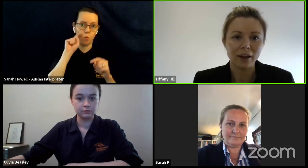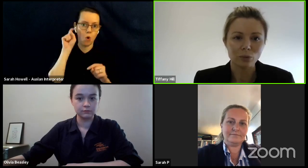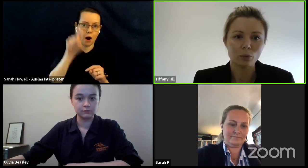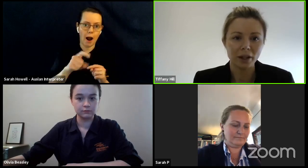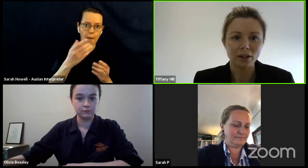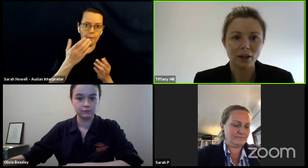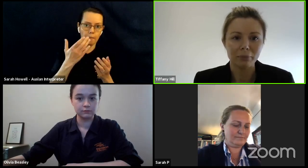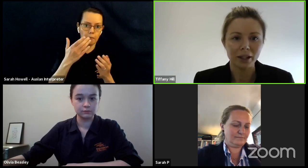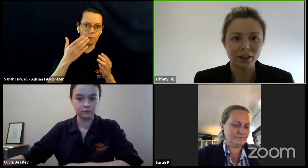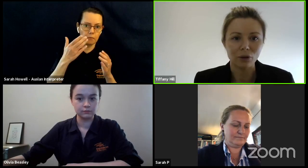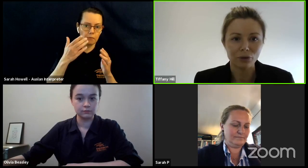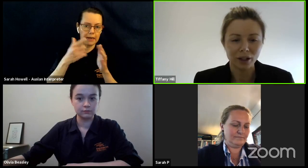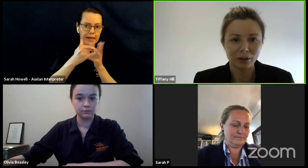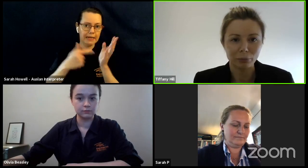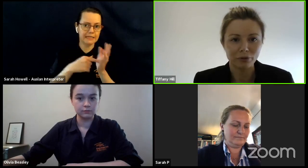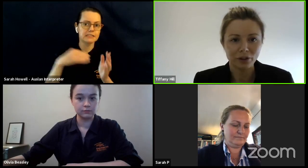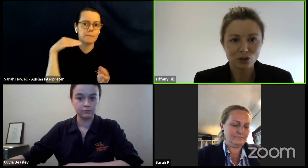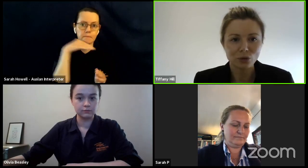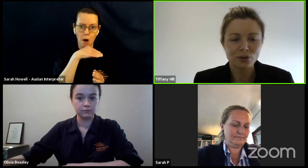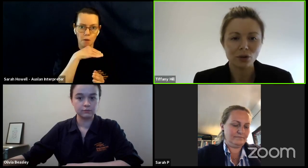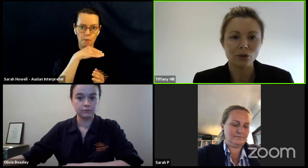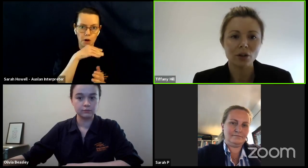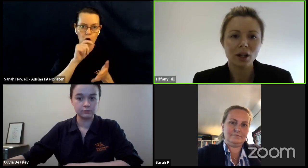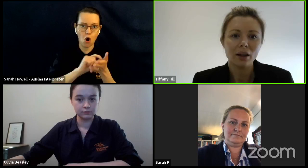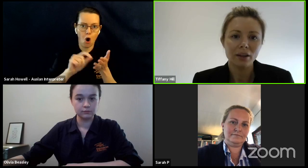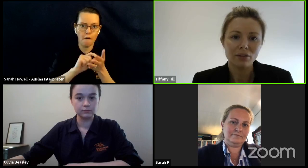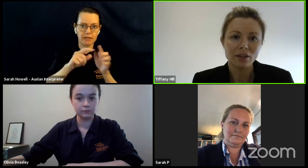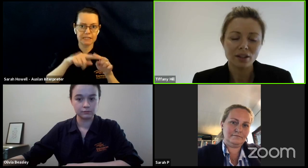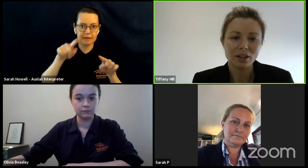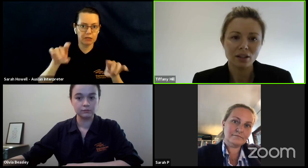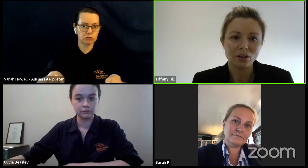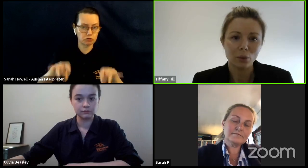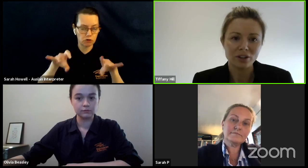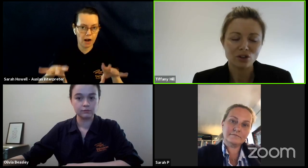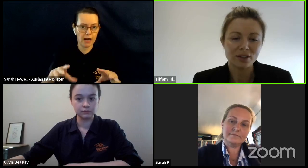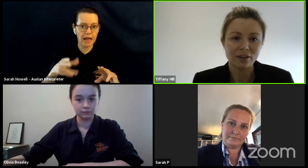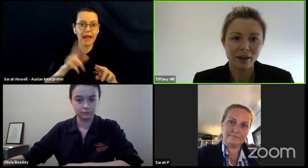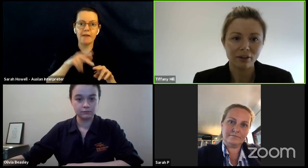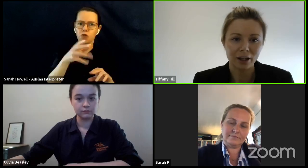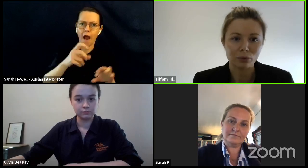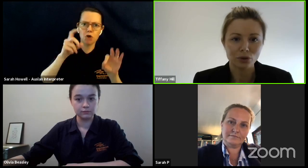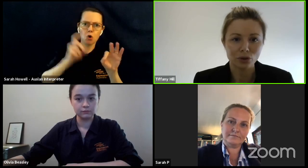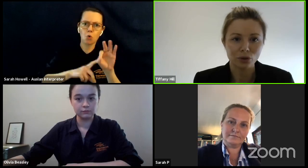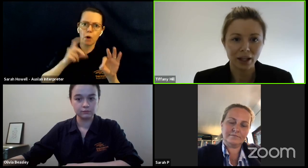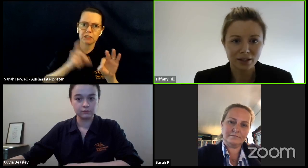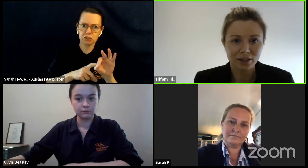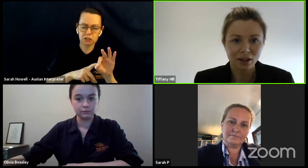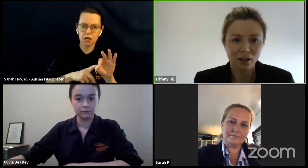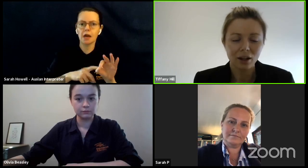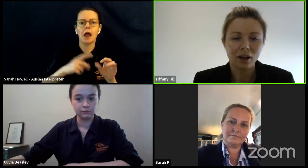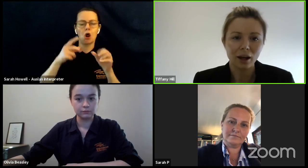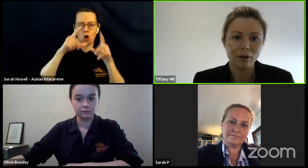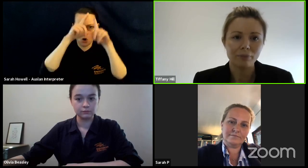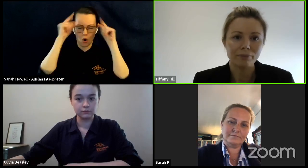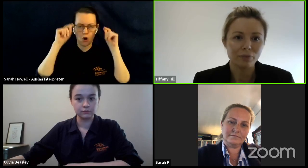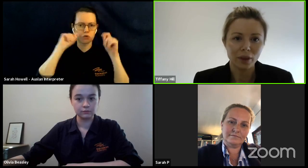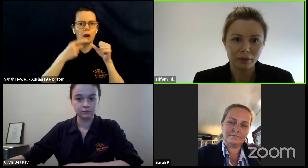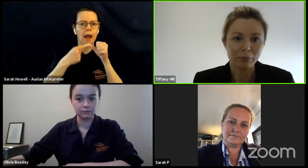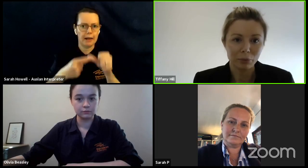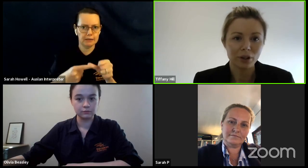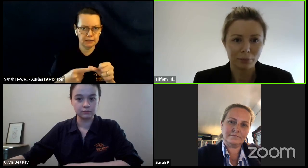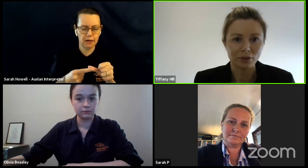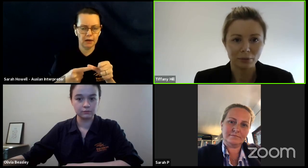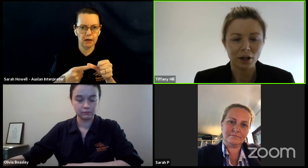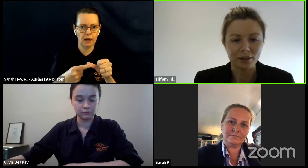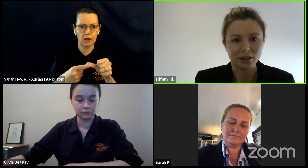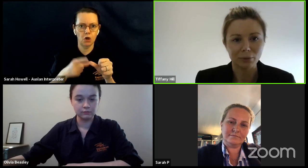And they will be our main healthcare professionals. So I think if there's any questions that they are able to answer, that